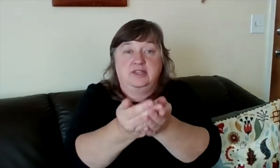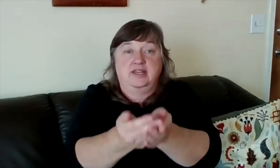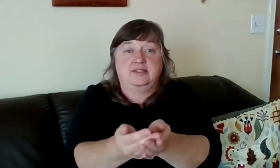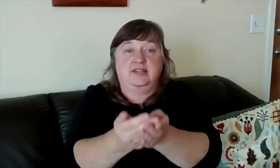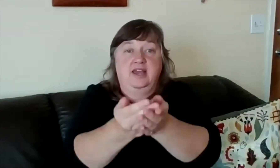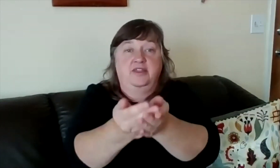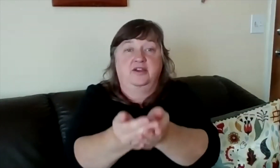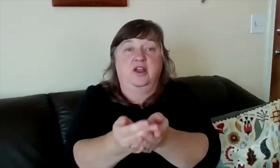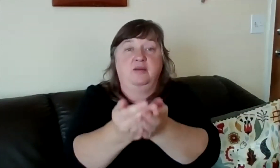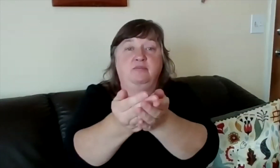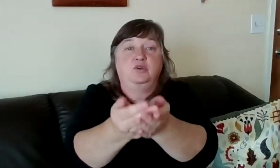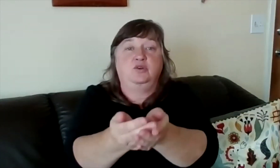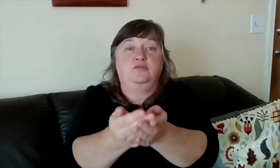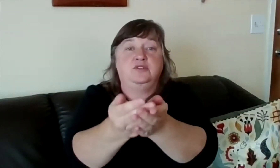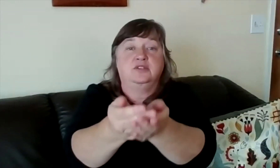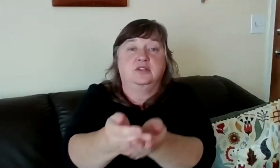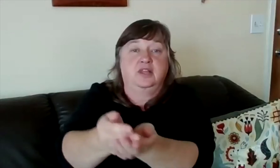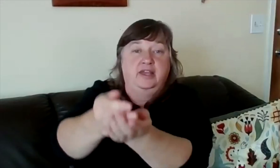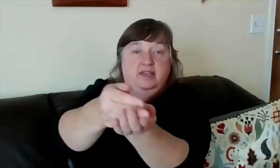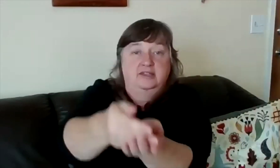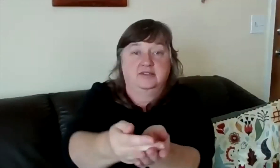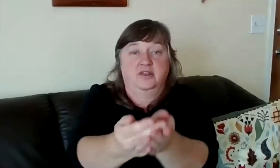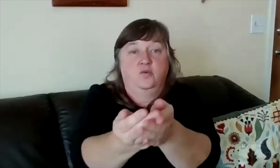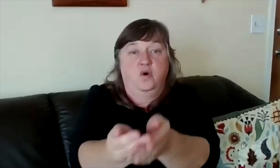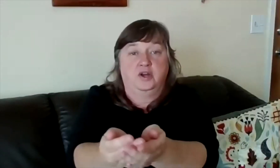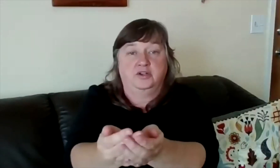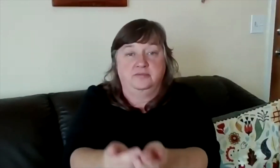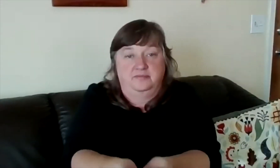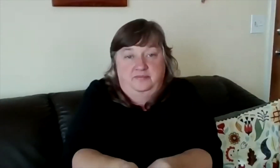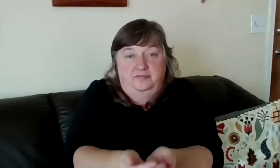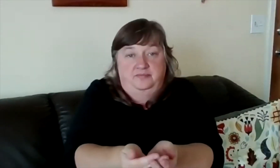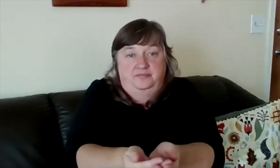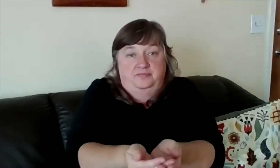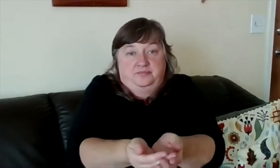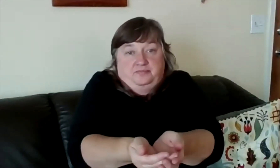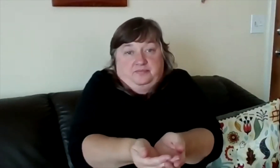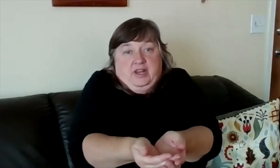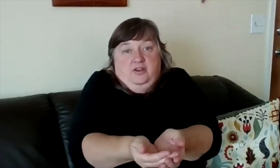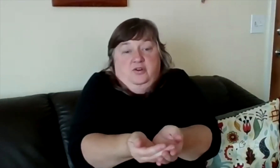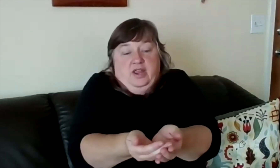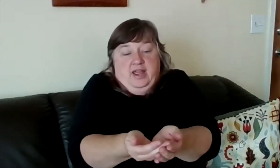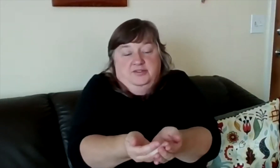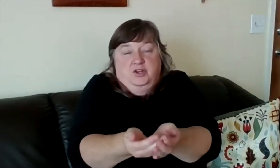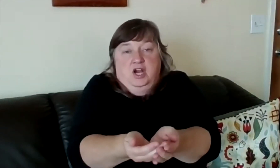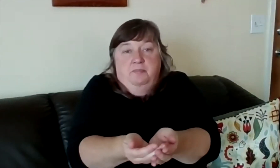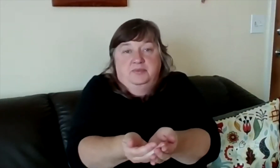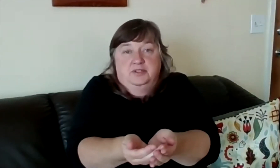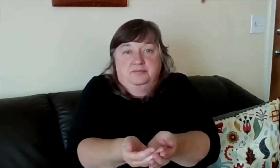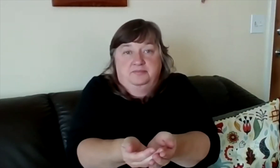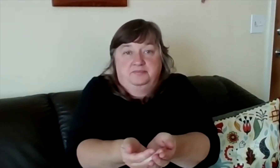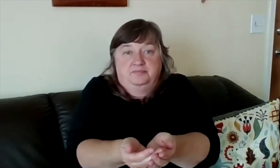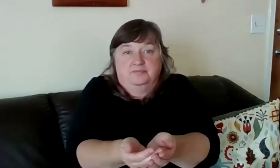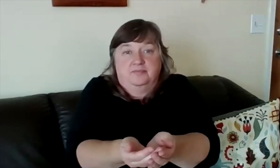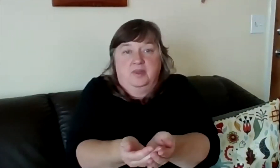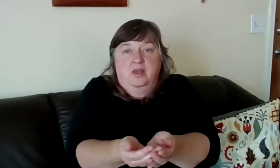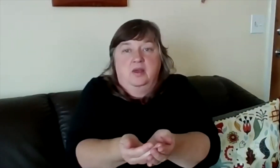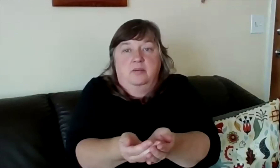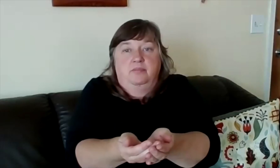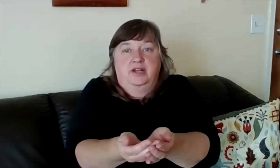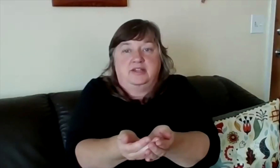stays together and moves like it's on the water, and your hands are cupped. But